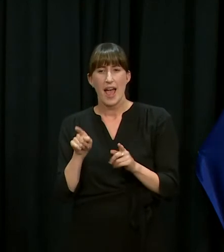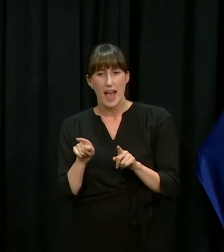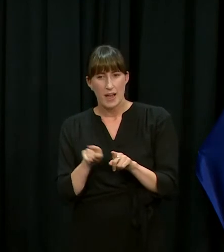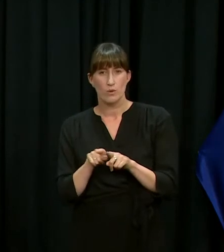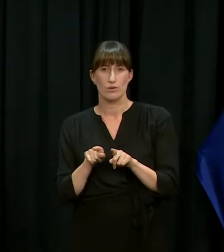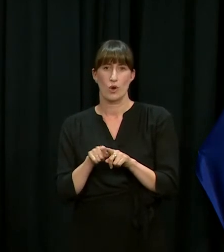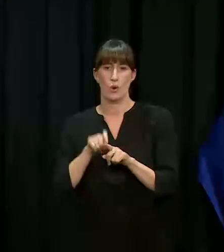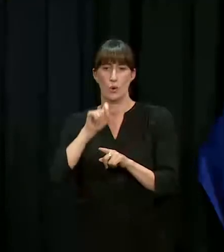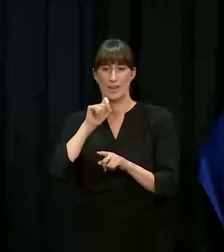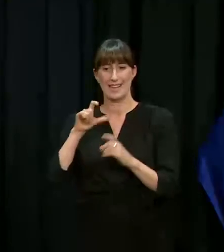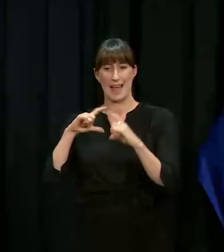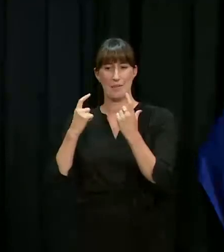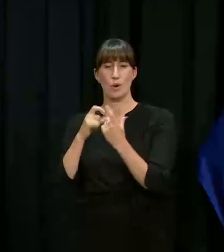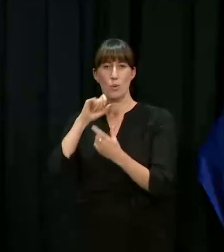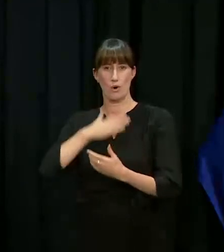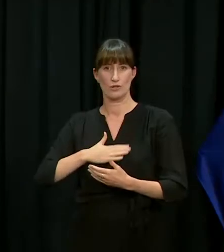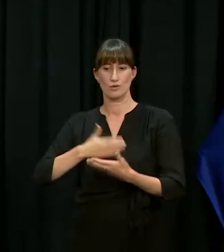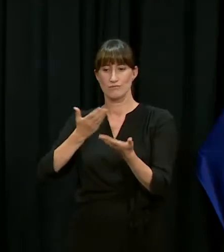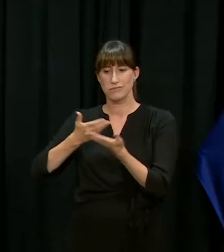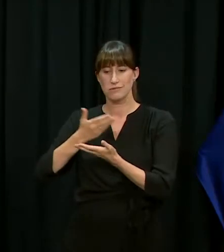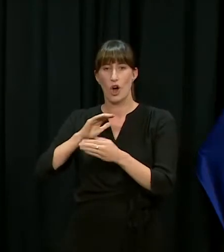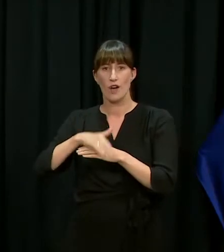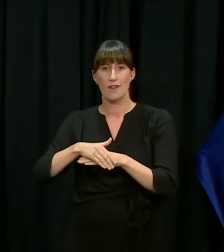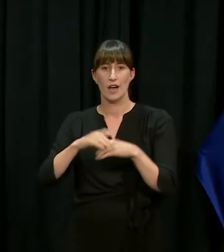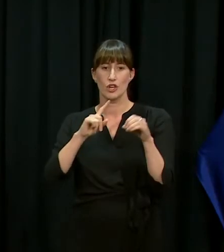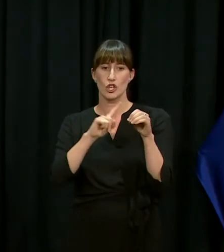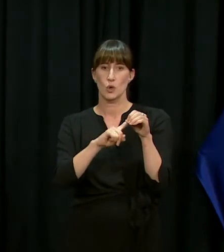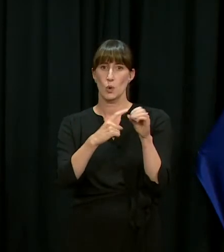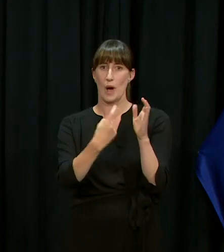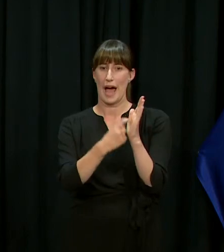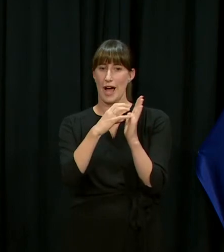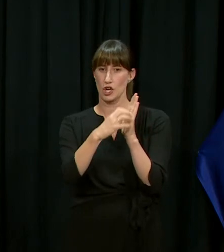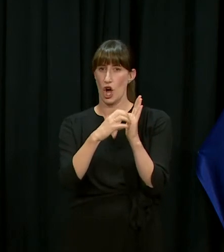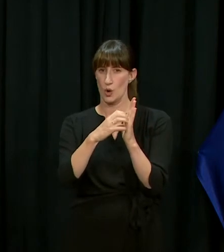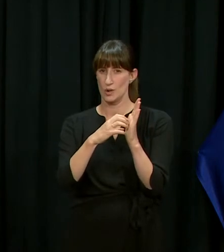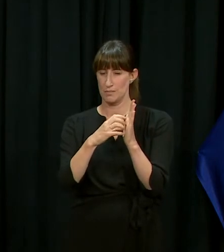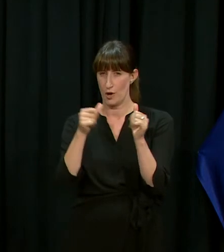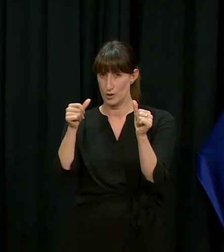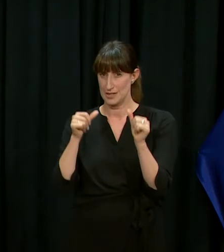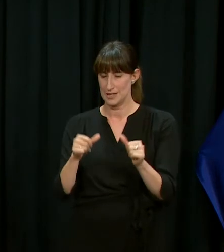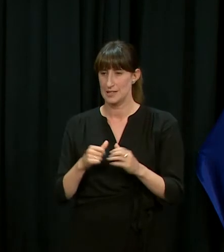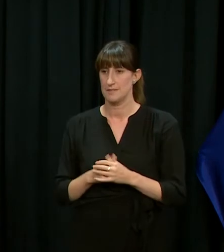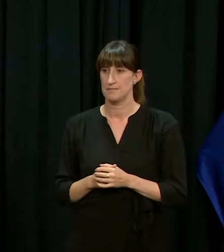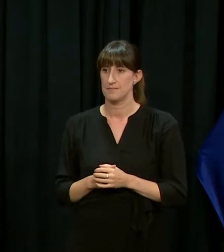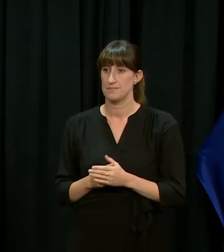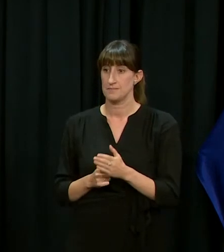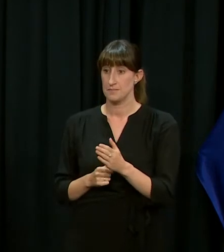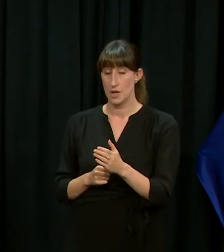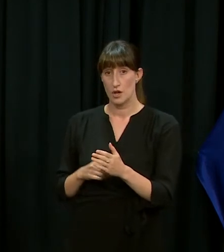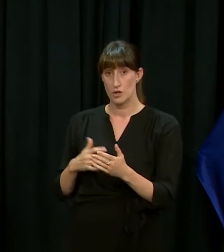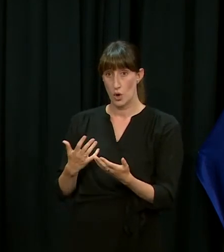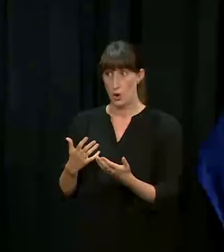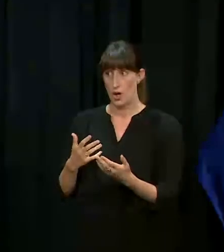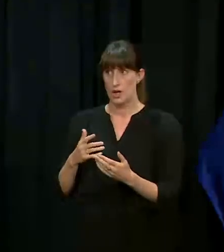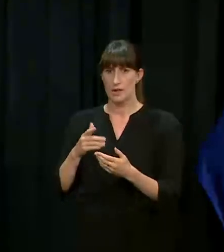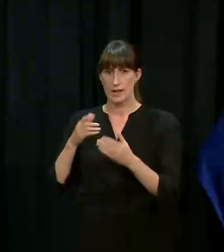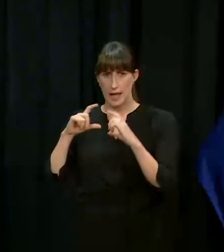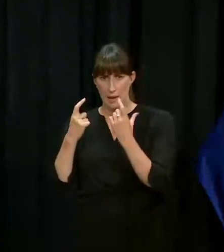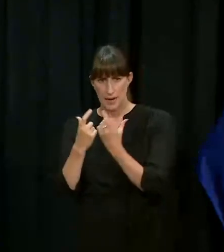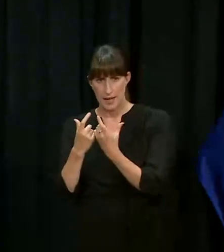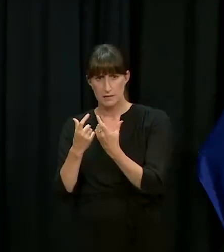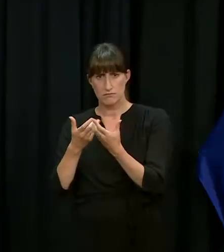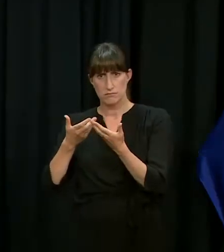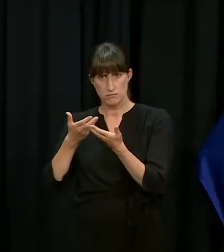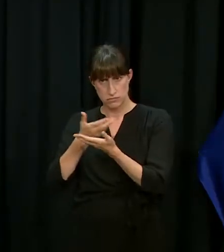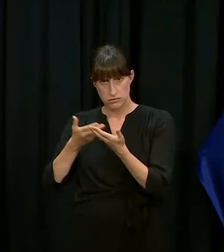that's something Cabinet also wants to discuss later. You mentioned in the House that you were going to, the Cabinet would discuss mandatory QR code scanning. When do you, is there a timeline